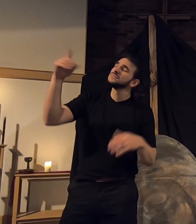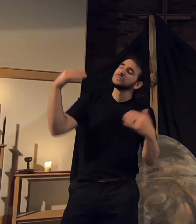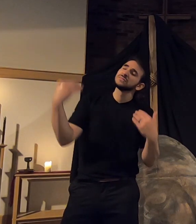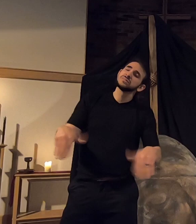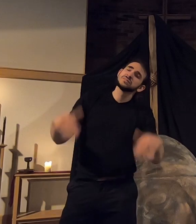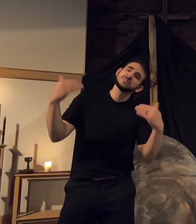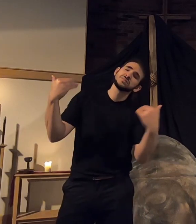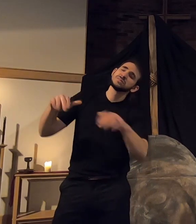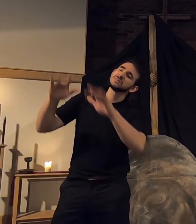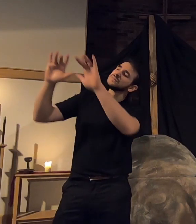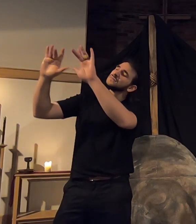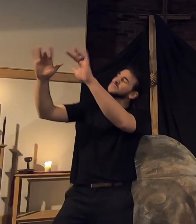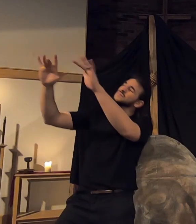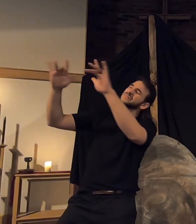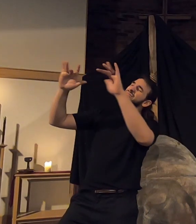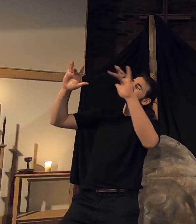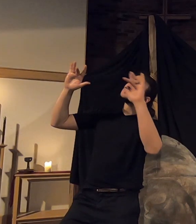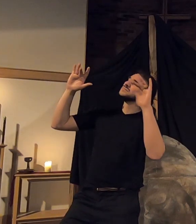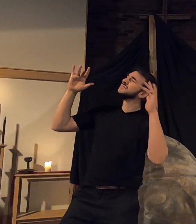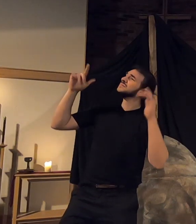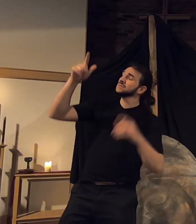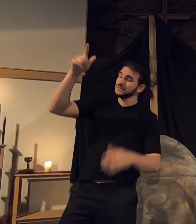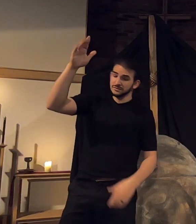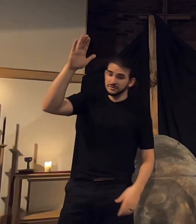Yet you are the holy God,